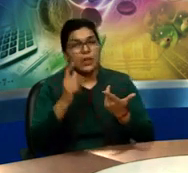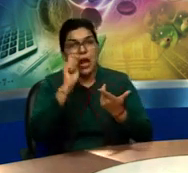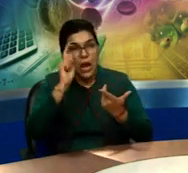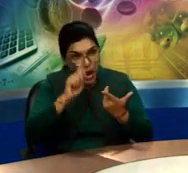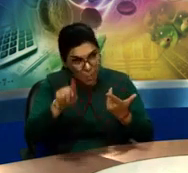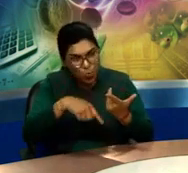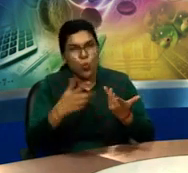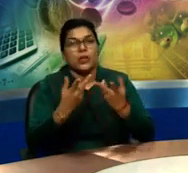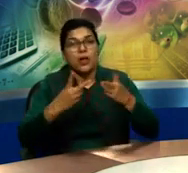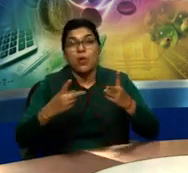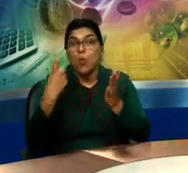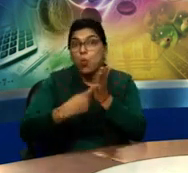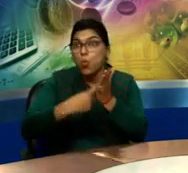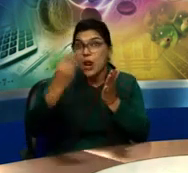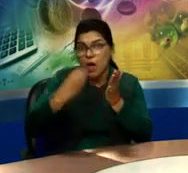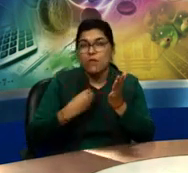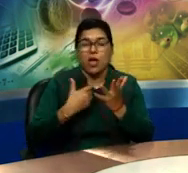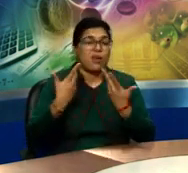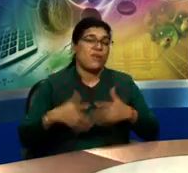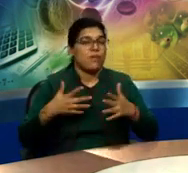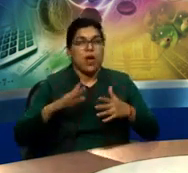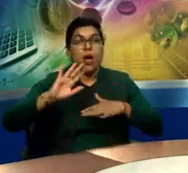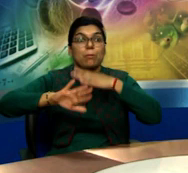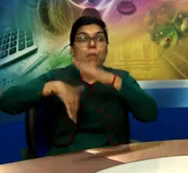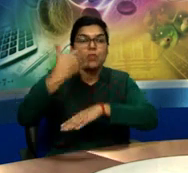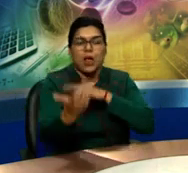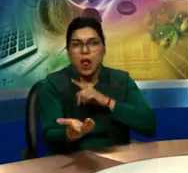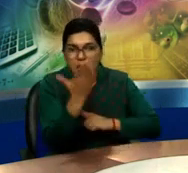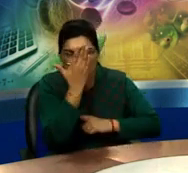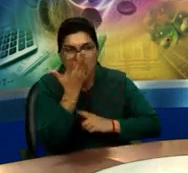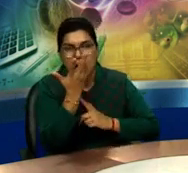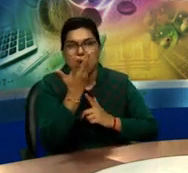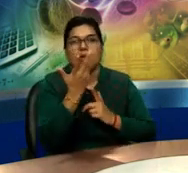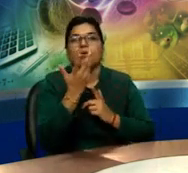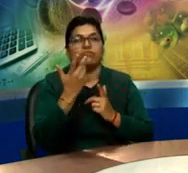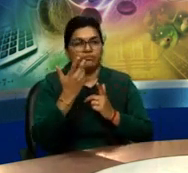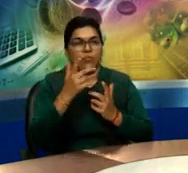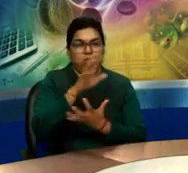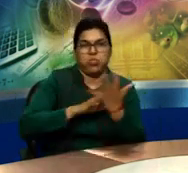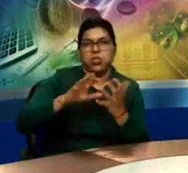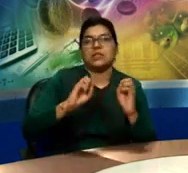If the things are not clear and there is confusion in our mind, then there is a possibility that